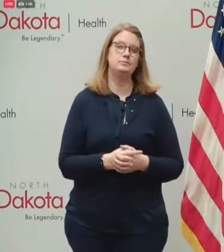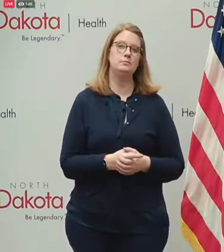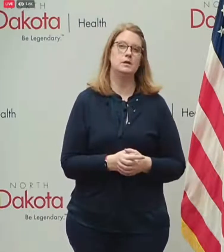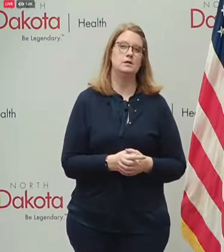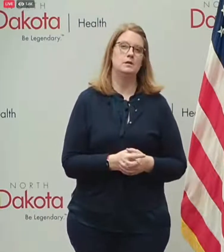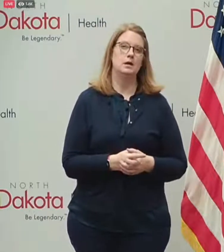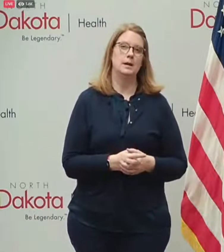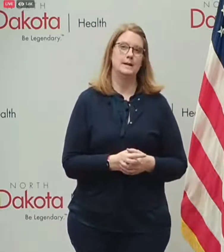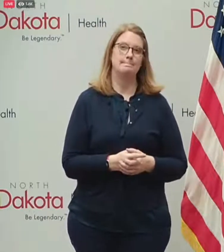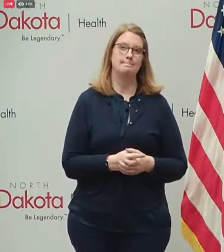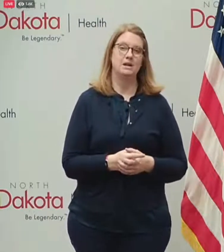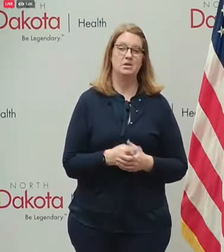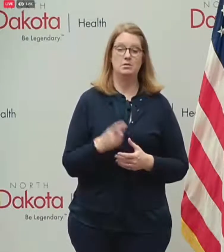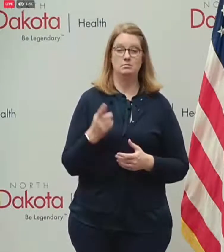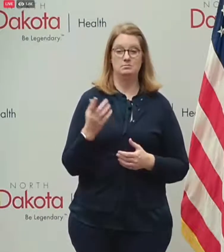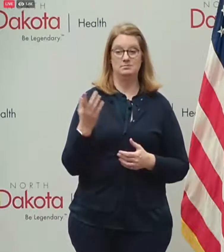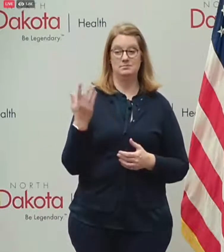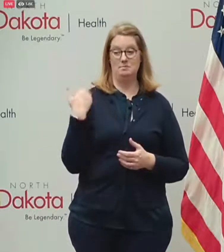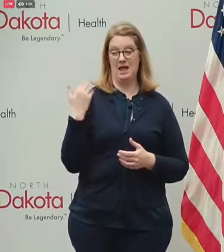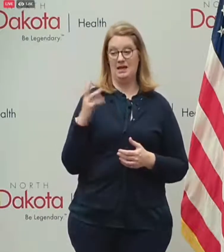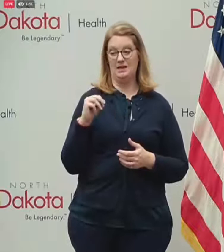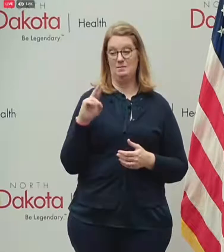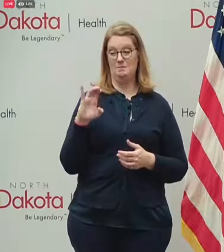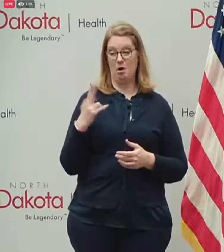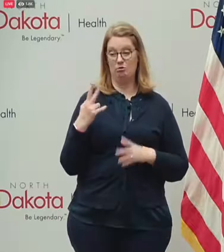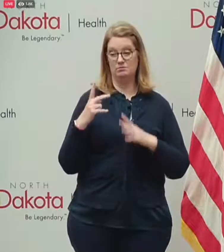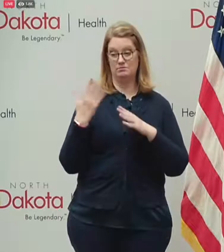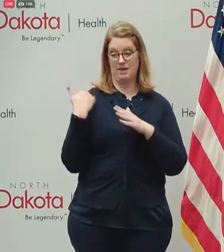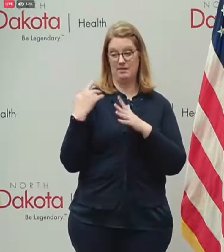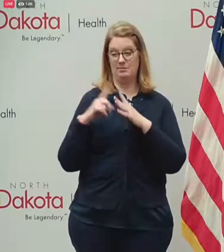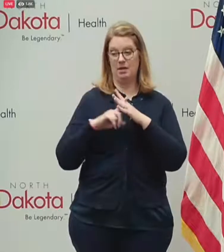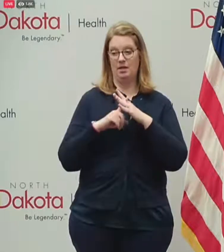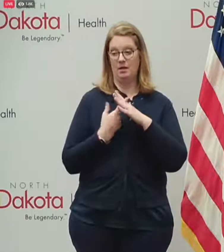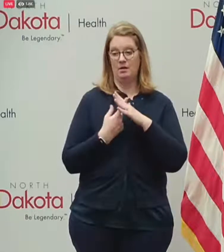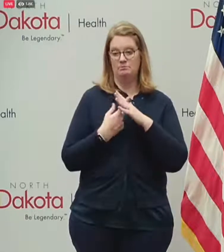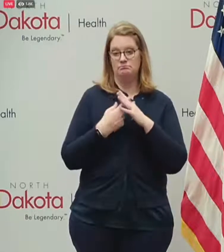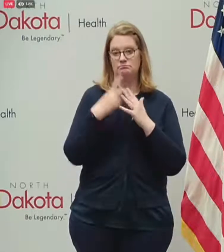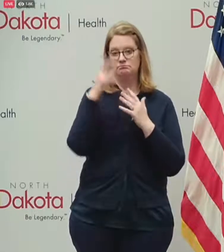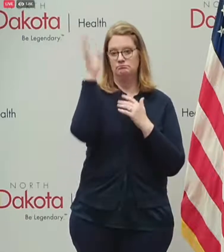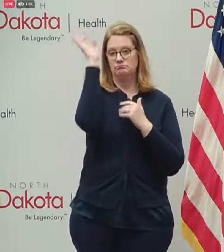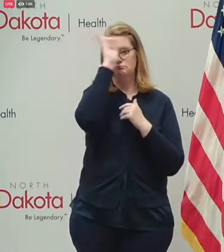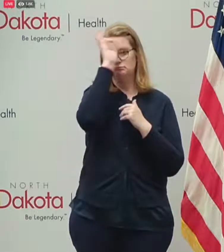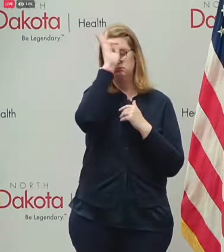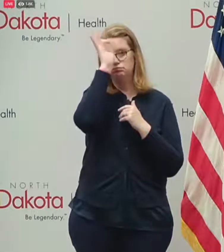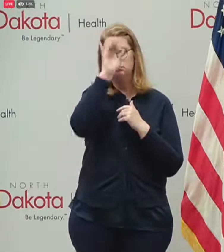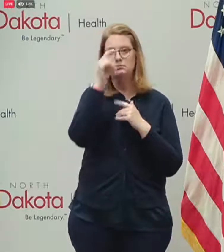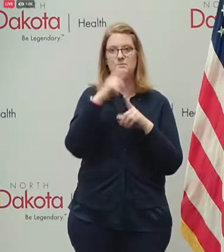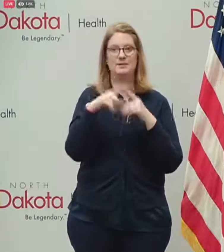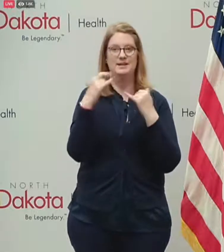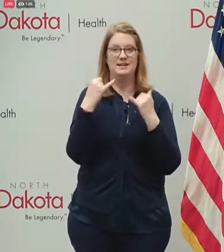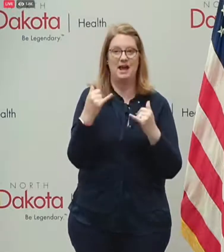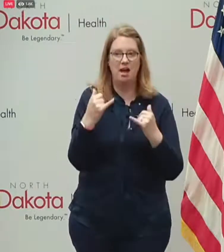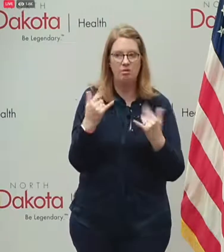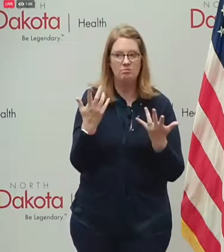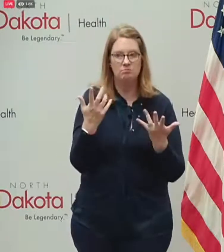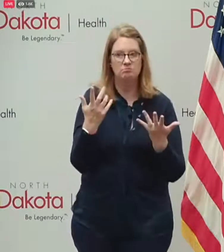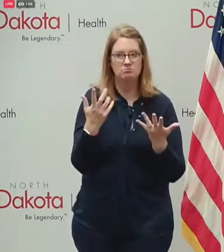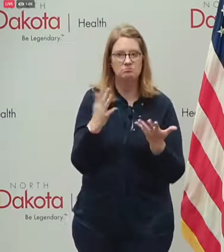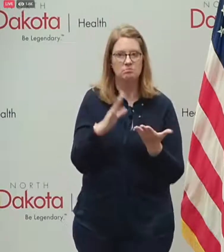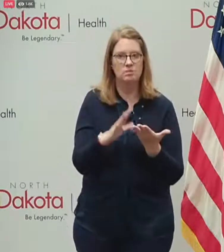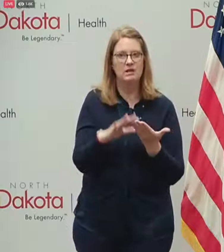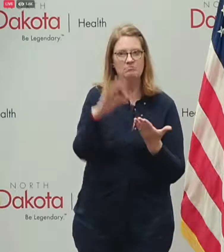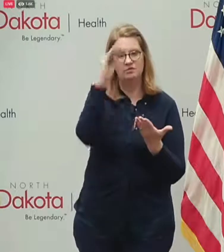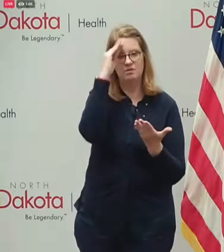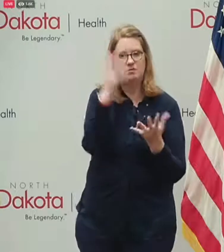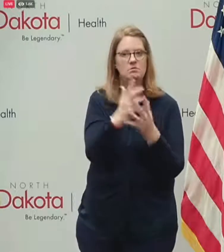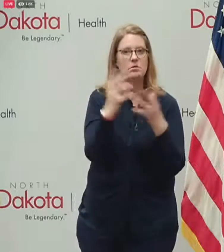know then, back at the beginning of this thing, but I'm in no way ready to give up on North Dakotans. I believe in North